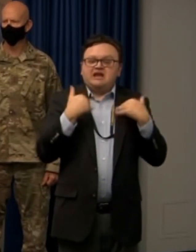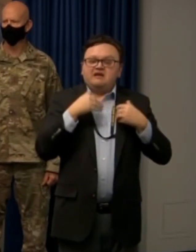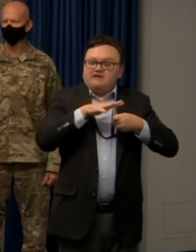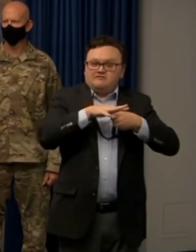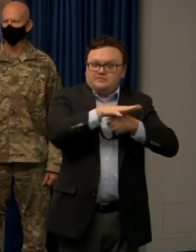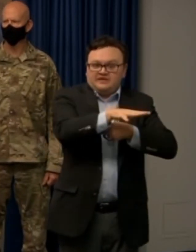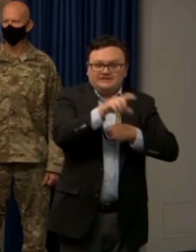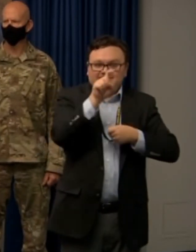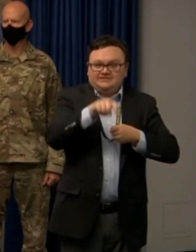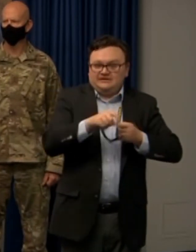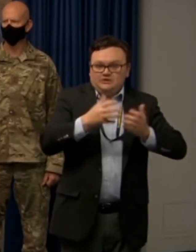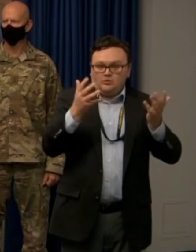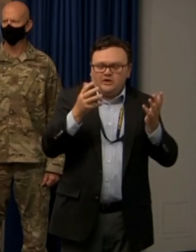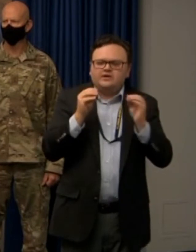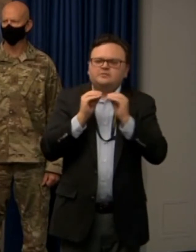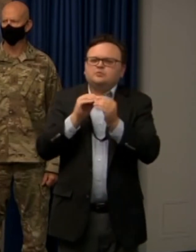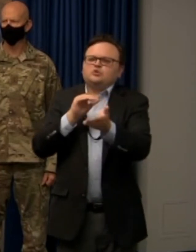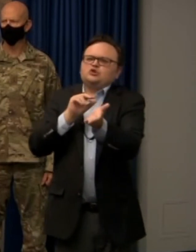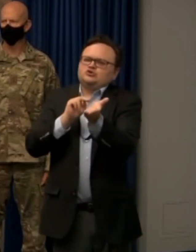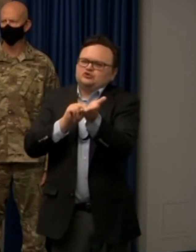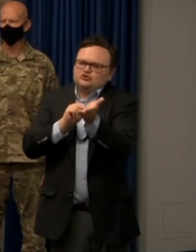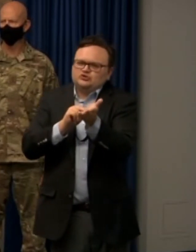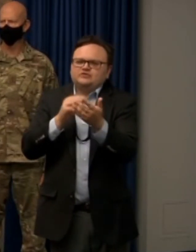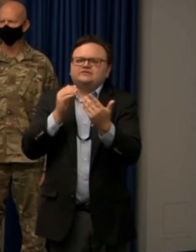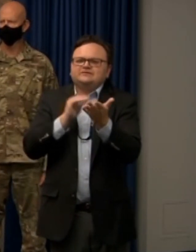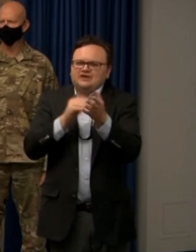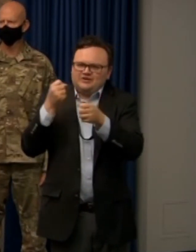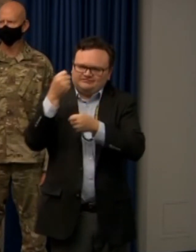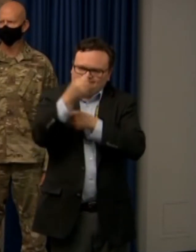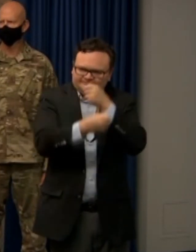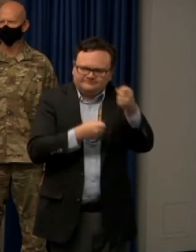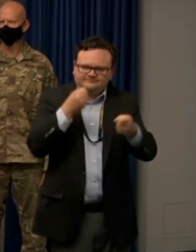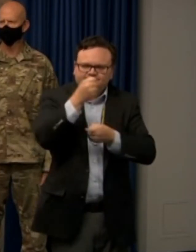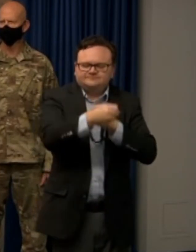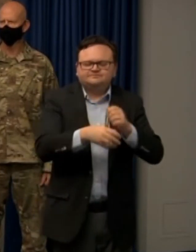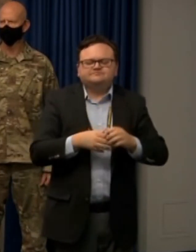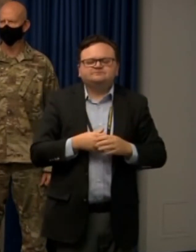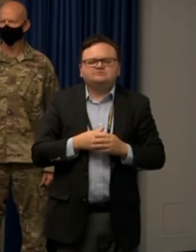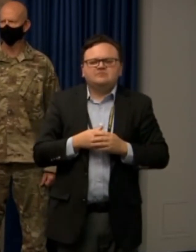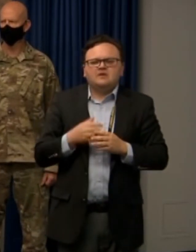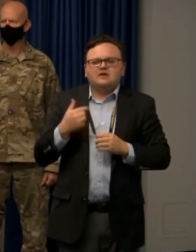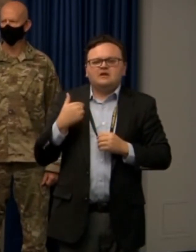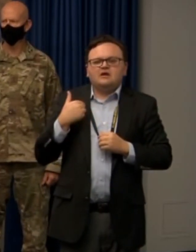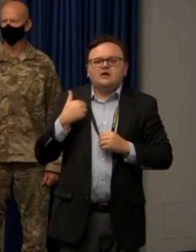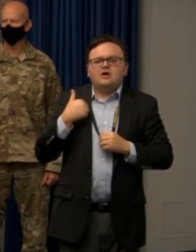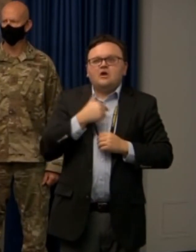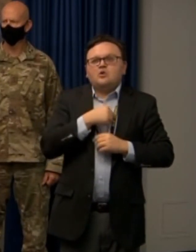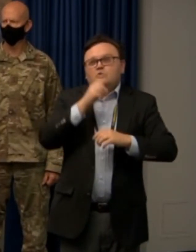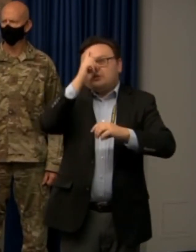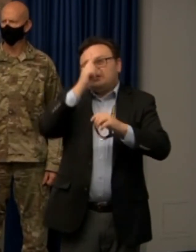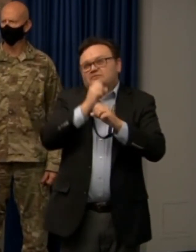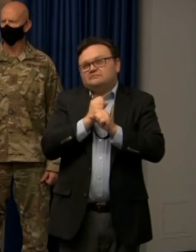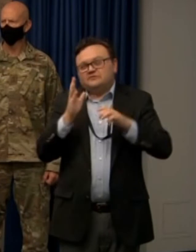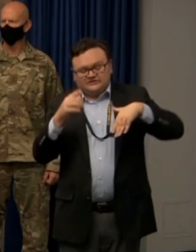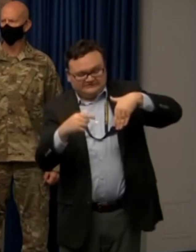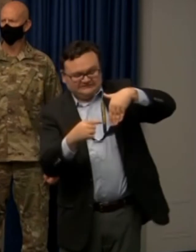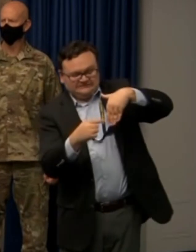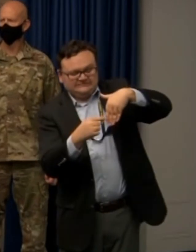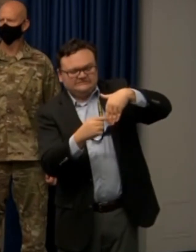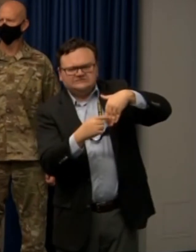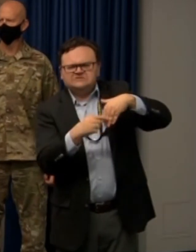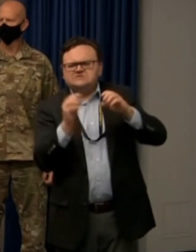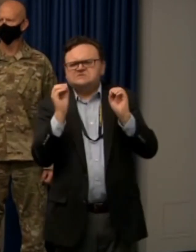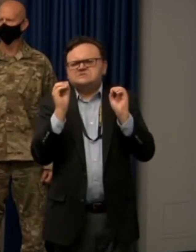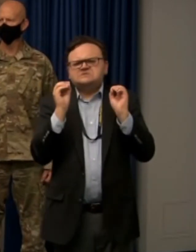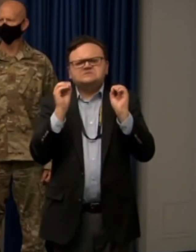with some of the hospitals. We don't anticipate that necessarily being a huge issue in Dade and Broward based on the current track.